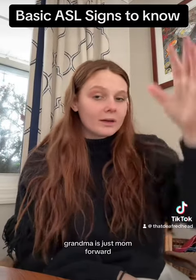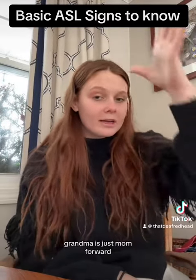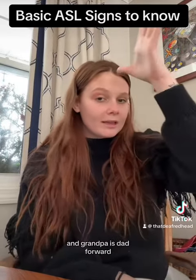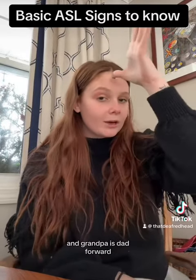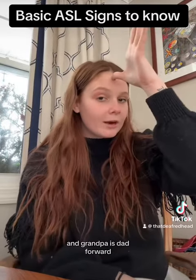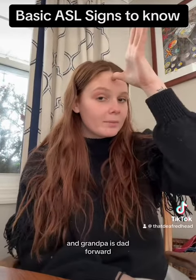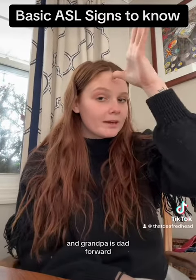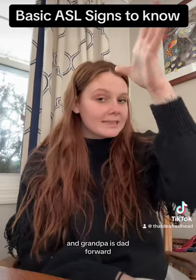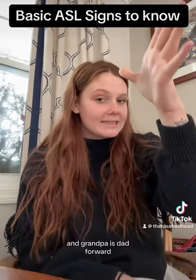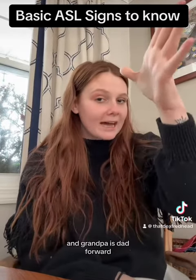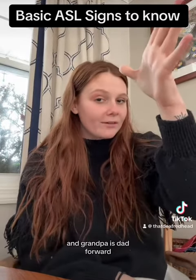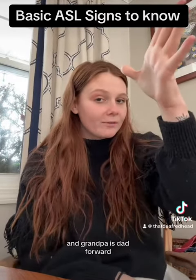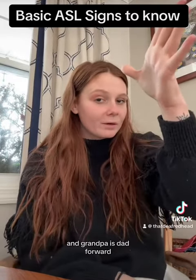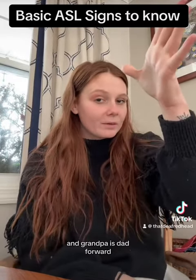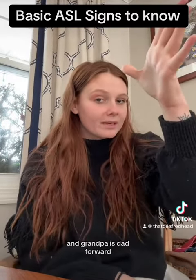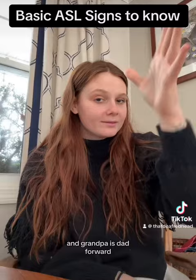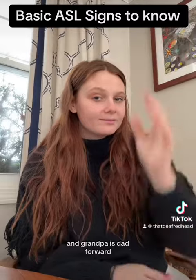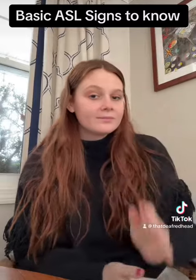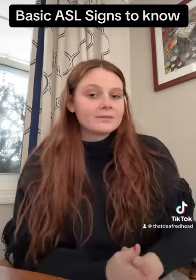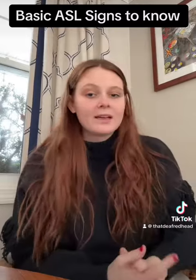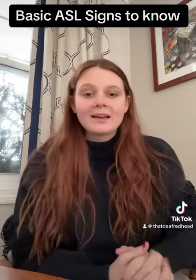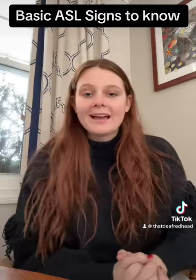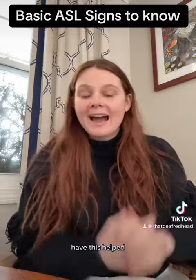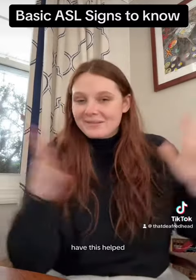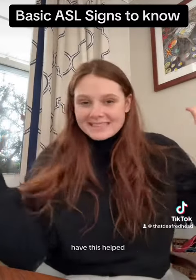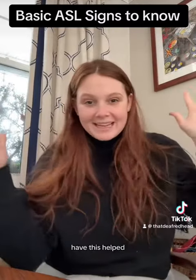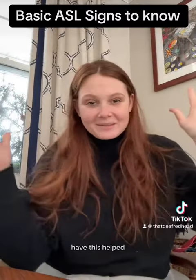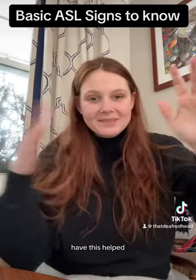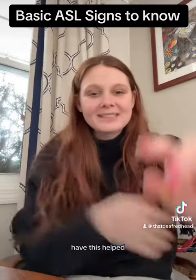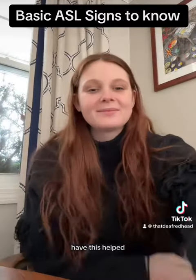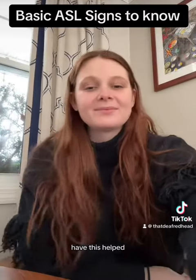is just mom forward, and then grandpa is dad forward. I hope this helped.